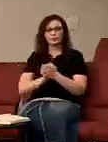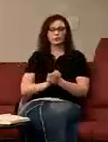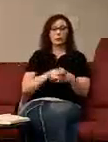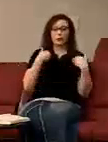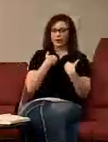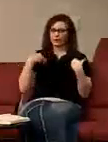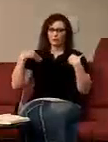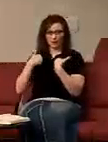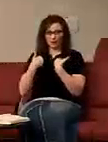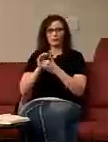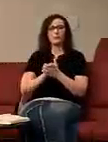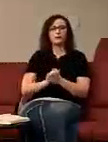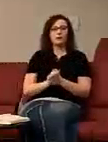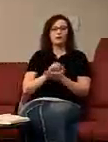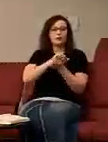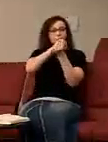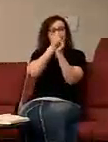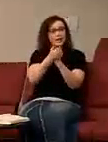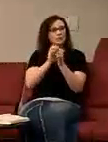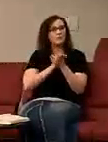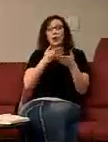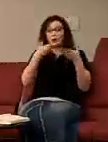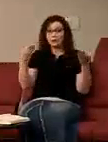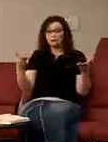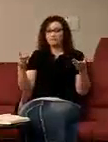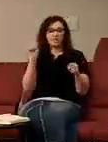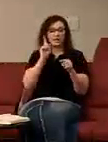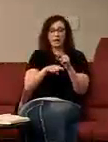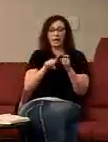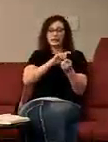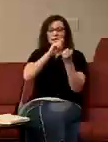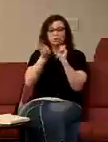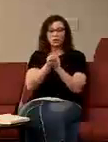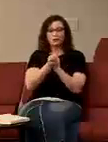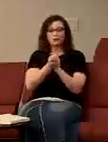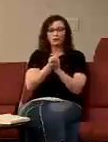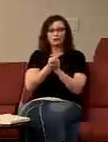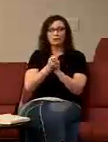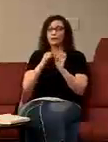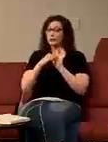can adapt. But there are things that can't change. For example, our eye.